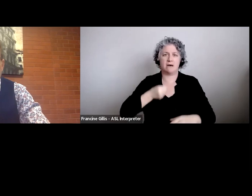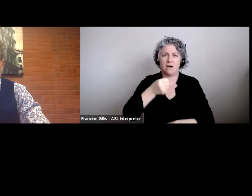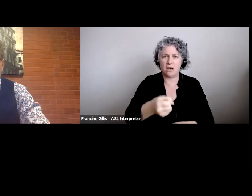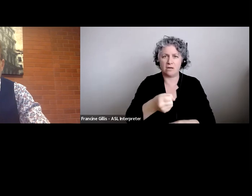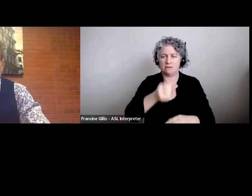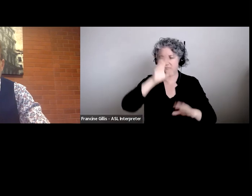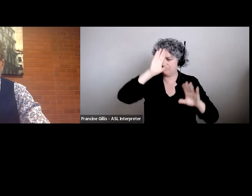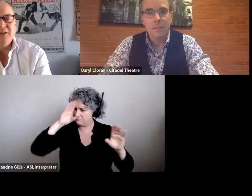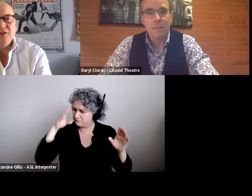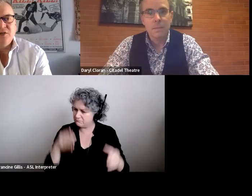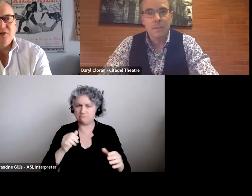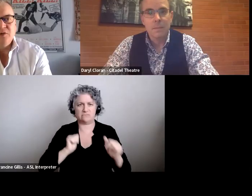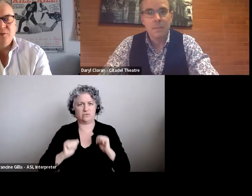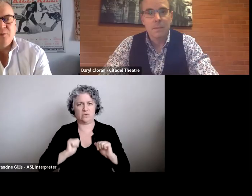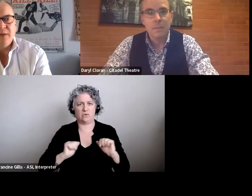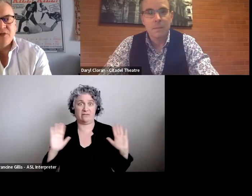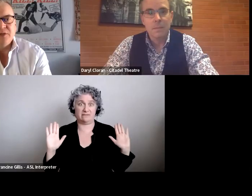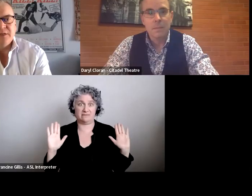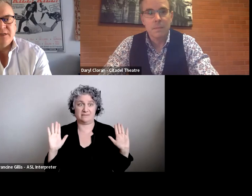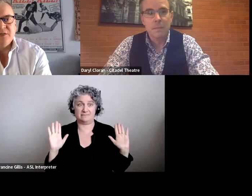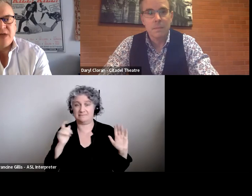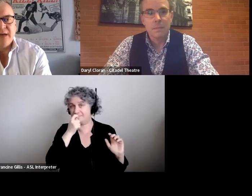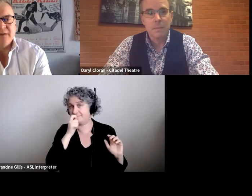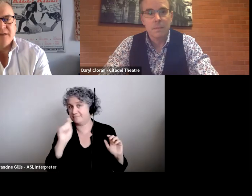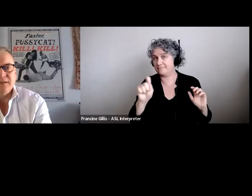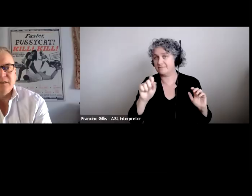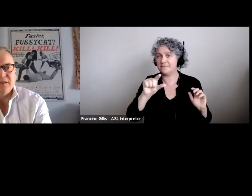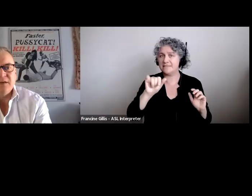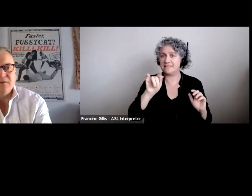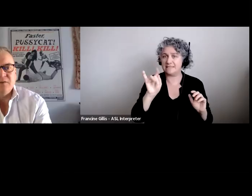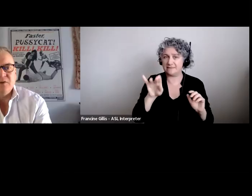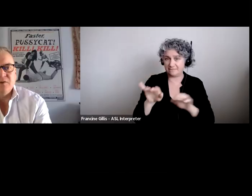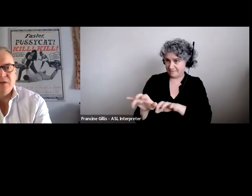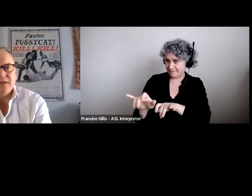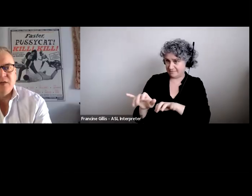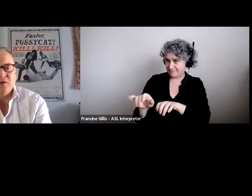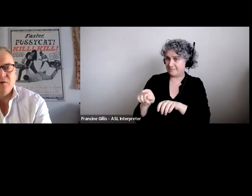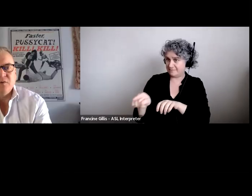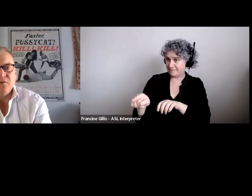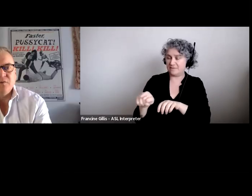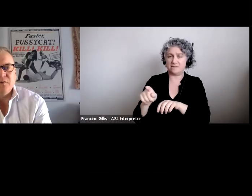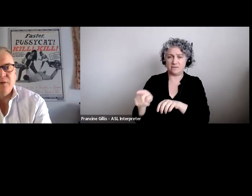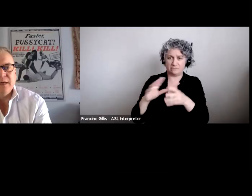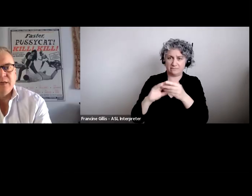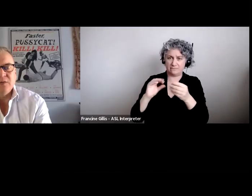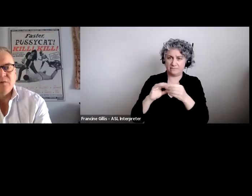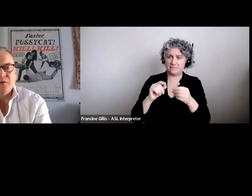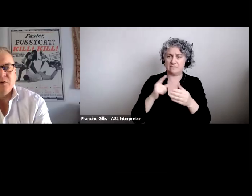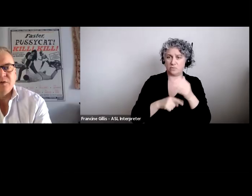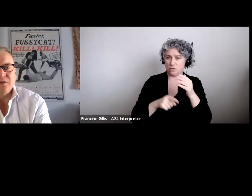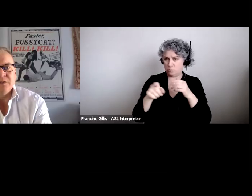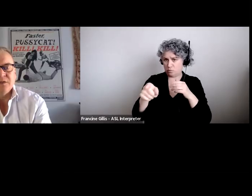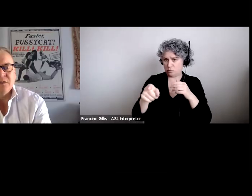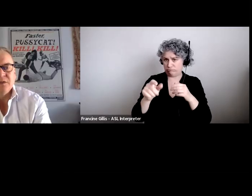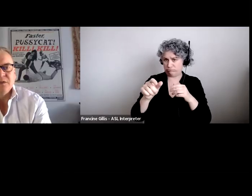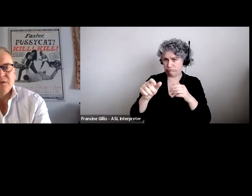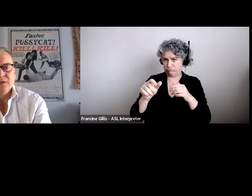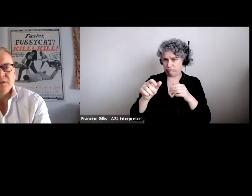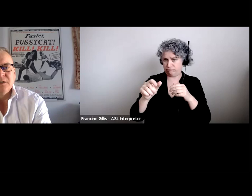it. Gideon, you mentioned in the chat that there are things that you're doing in terms of